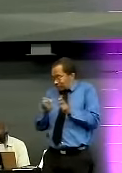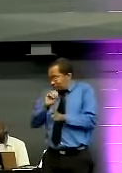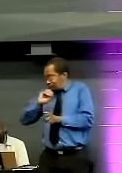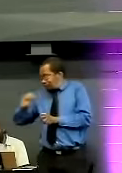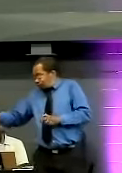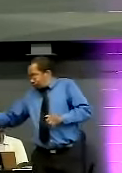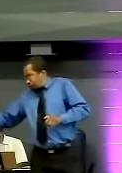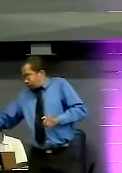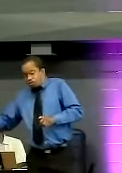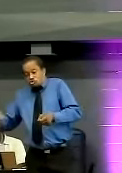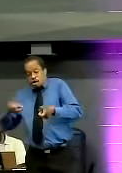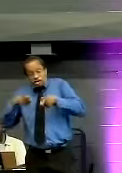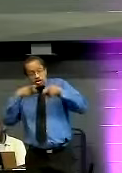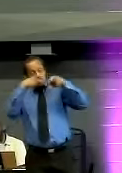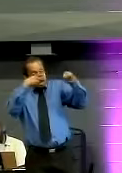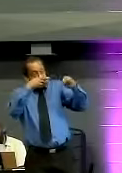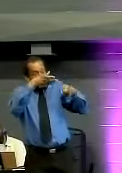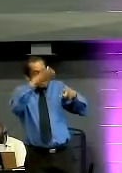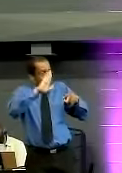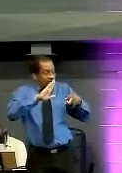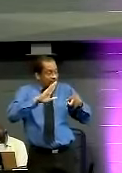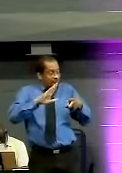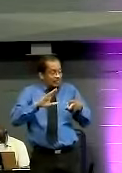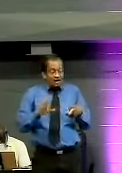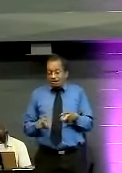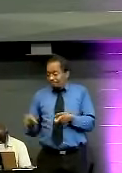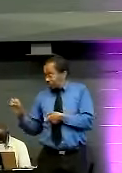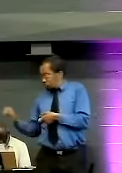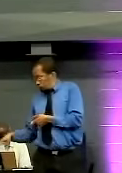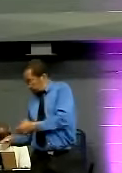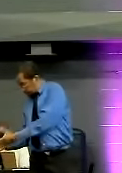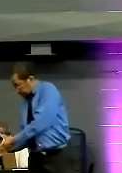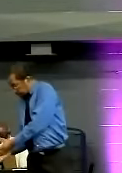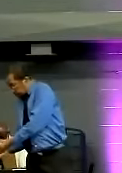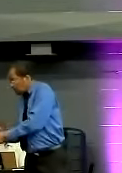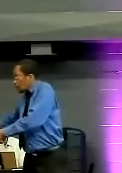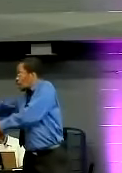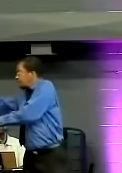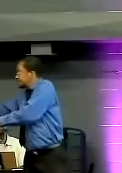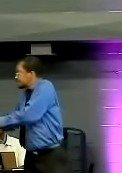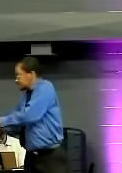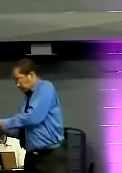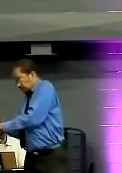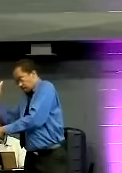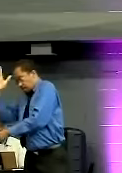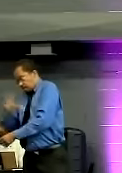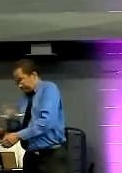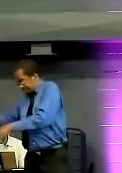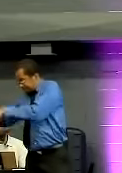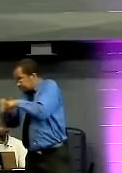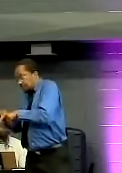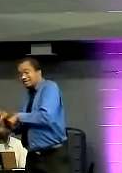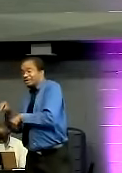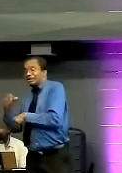and giving it to God. You know, once you put your trash in the trash can and you put it outside and the trash man take it, you no longer are responsible for